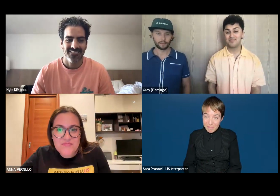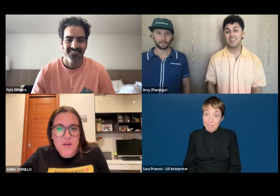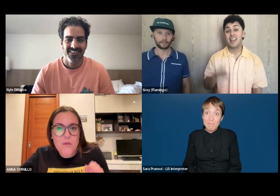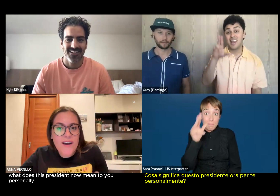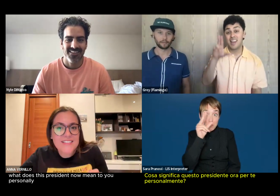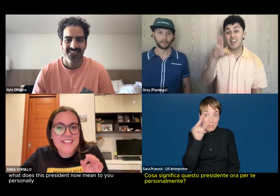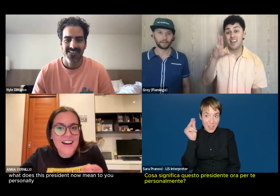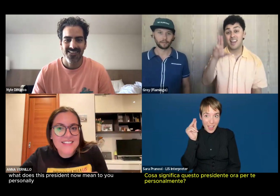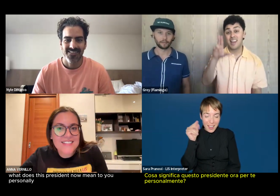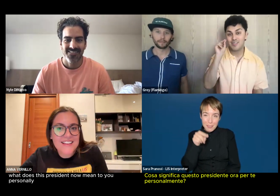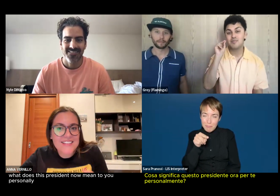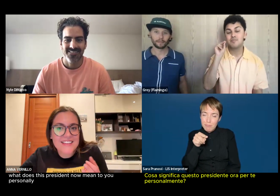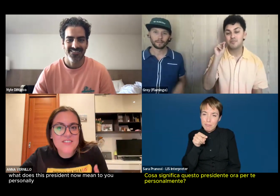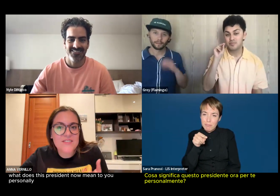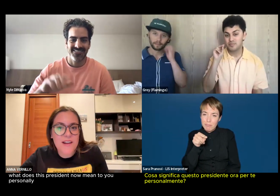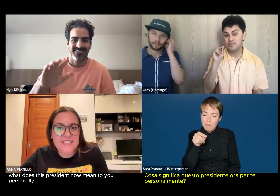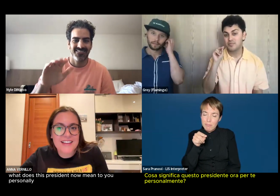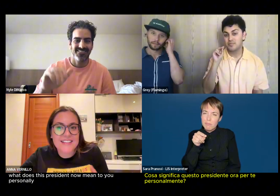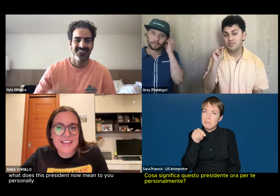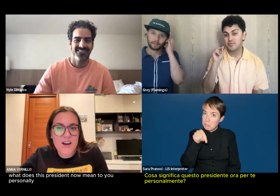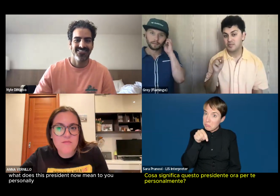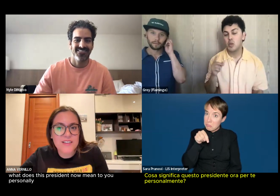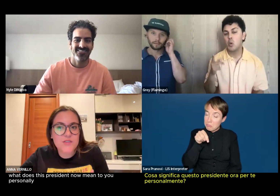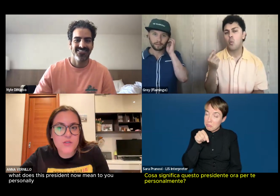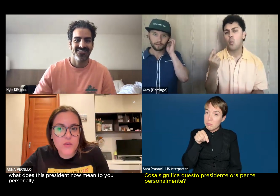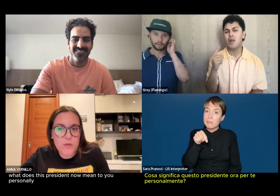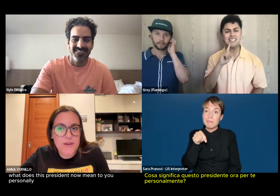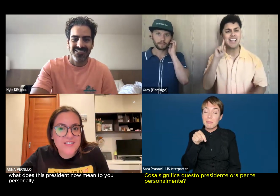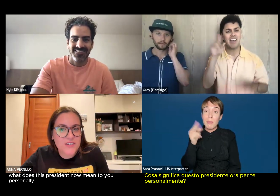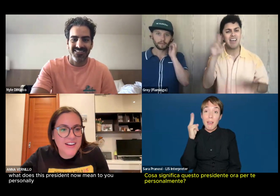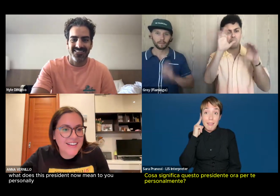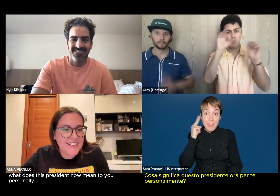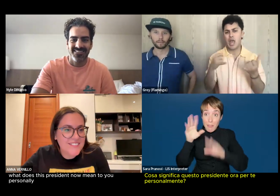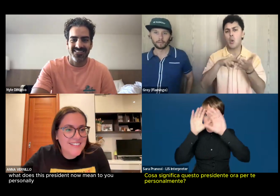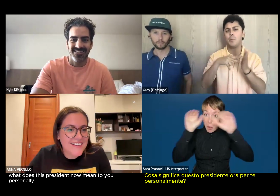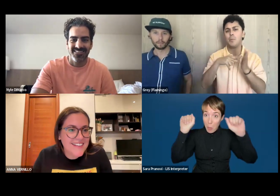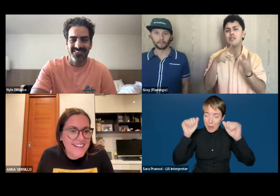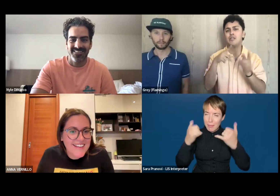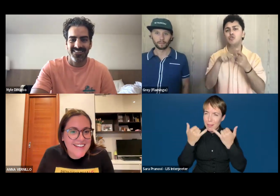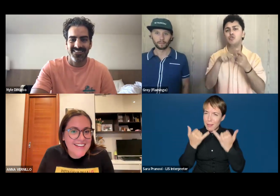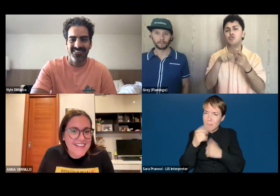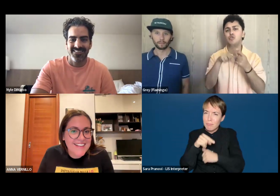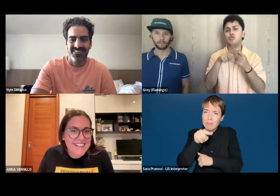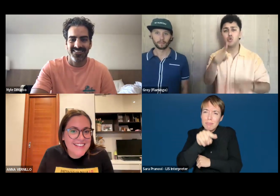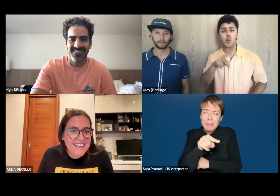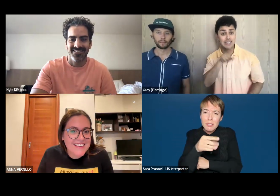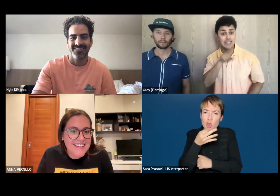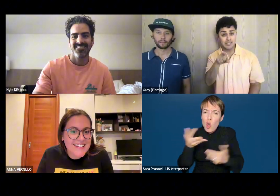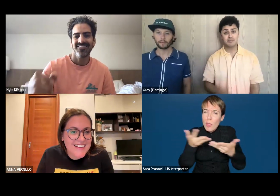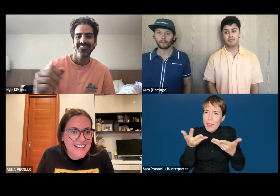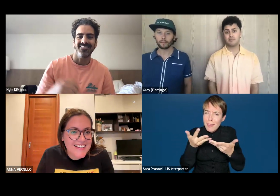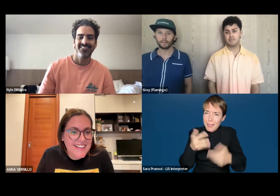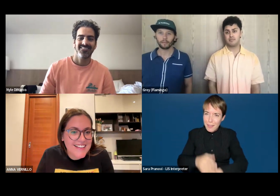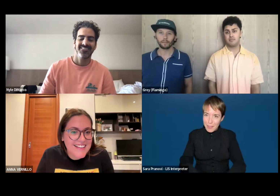Nile, what does this president now mean to you personally?